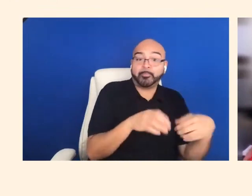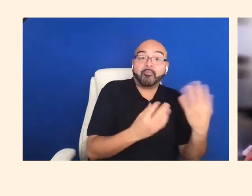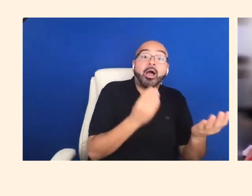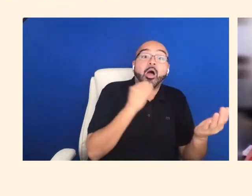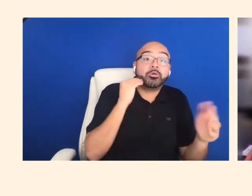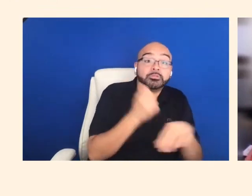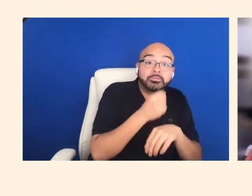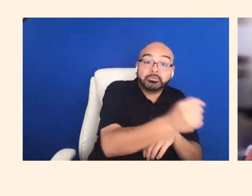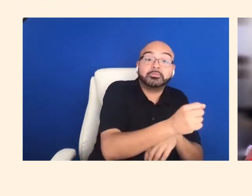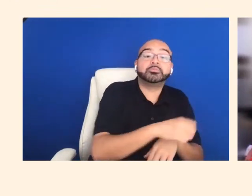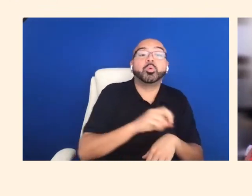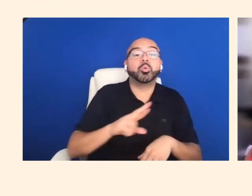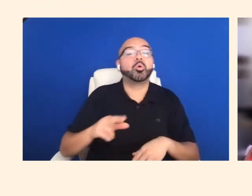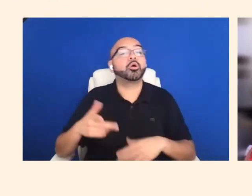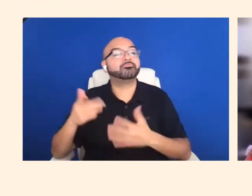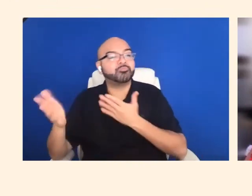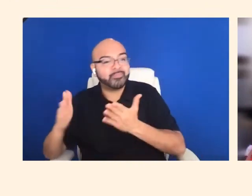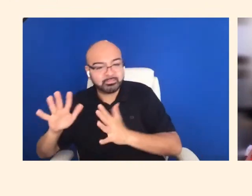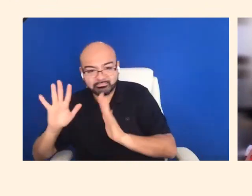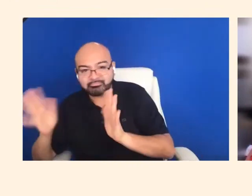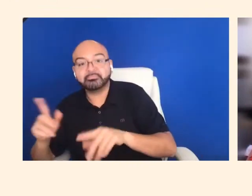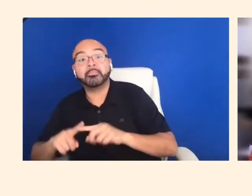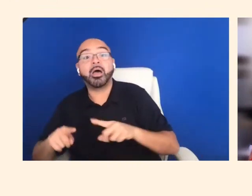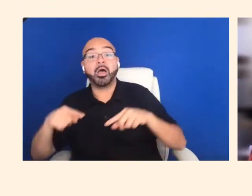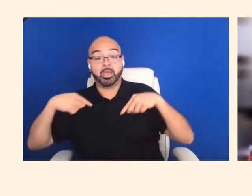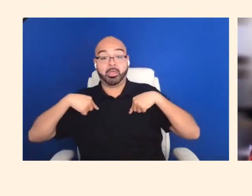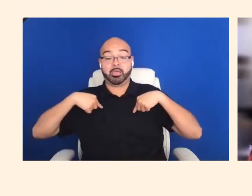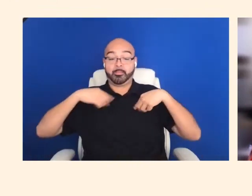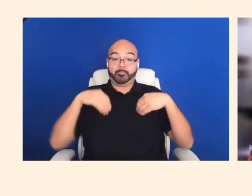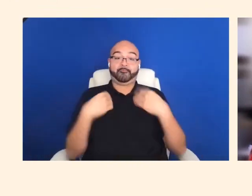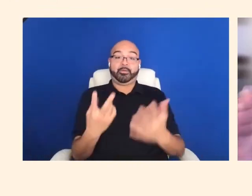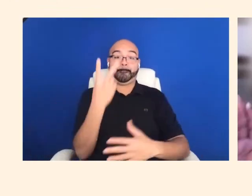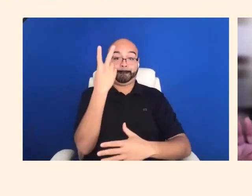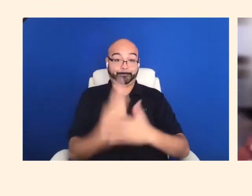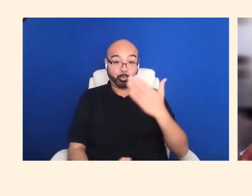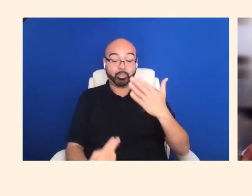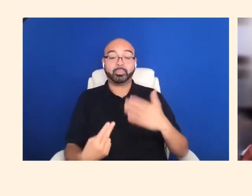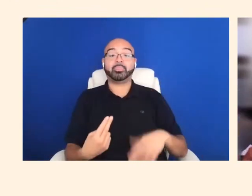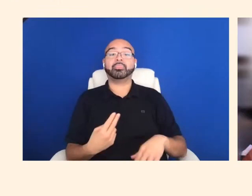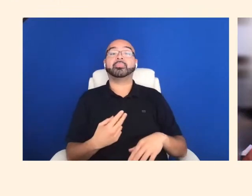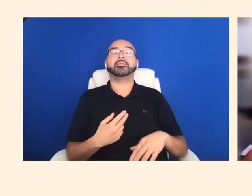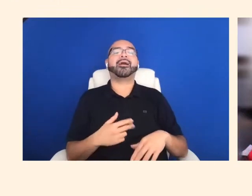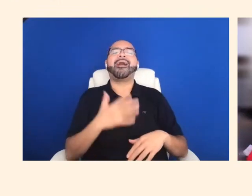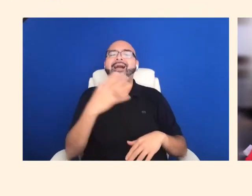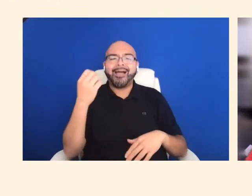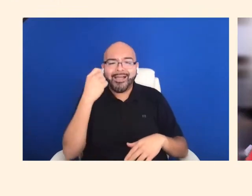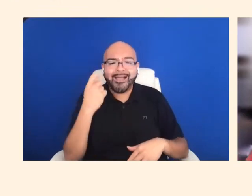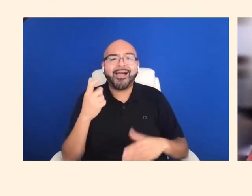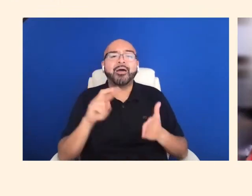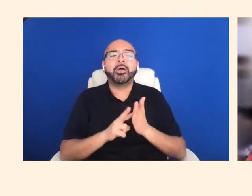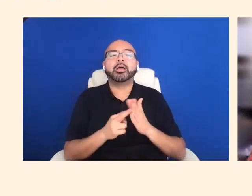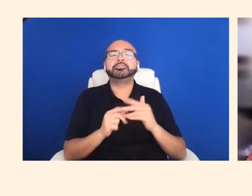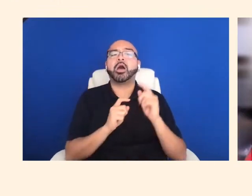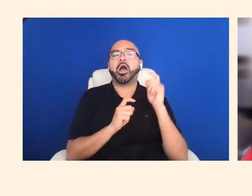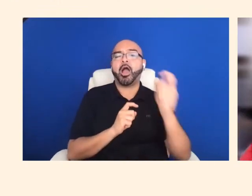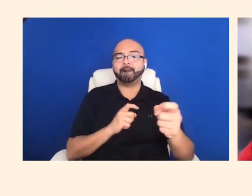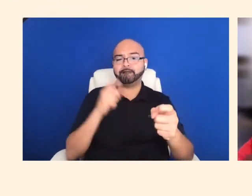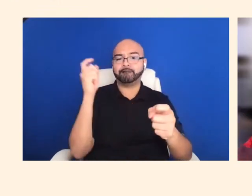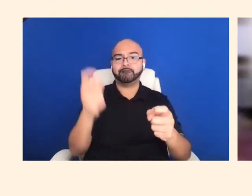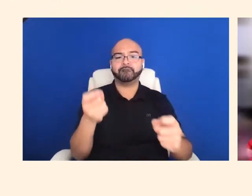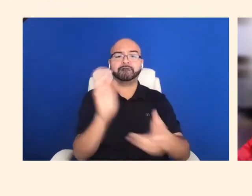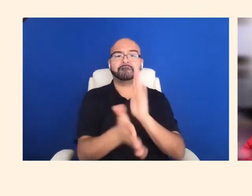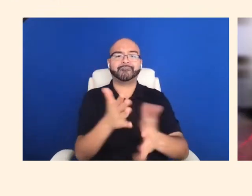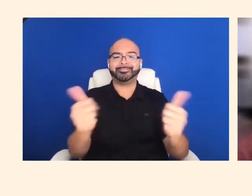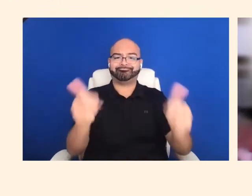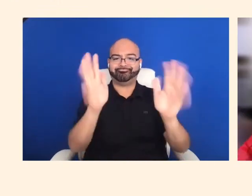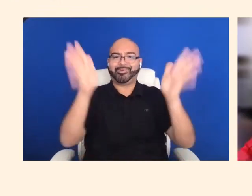you both, and then not just give you both and then back away, but to give you both and hold your hand